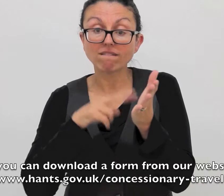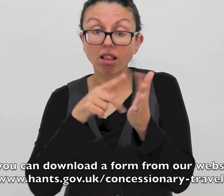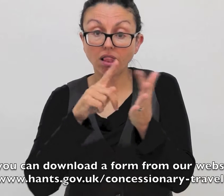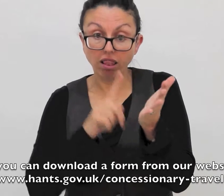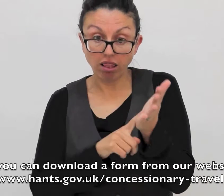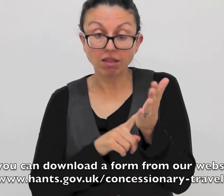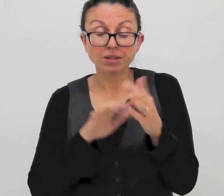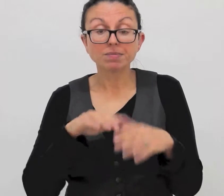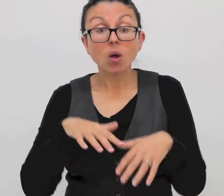www.hants.gov.uk/concessionary-travel.